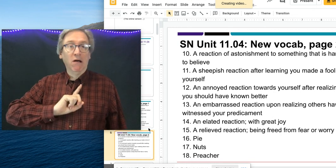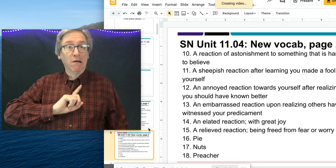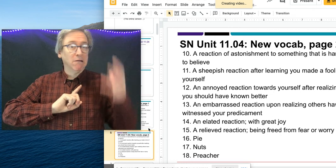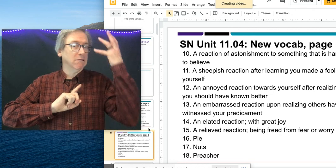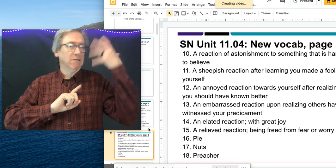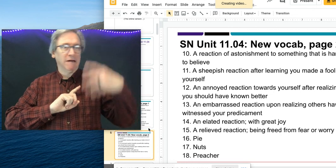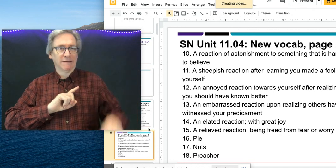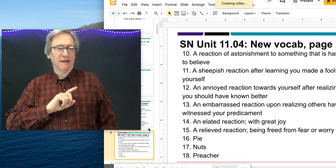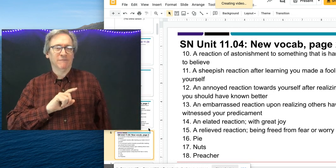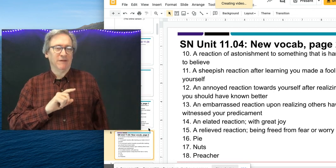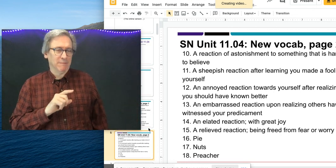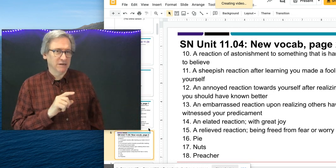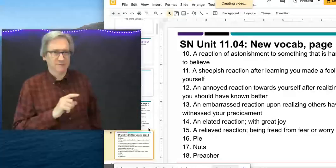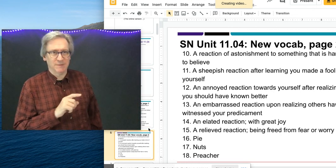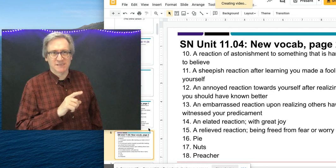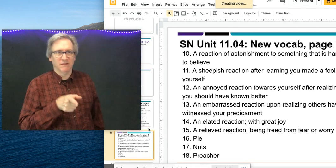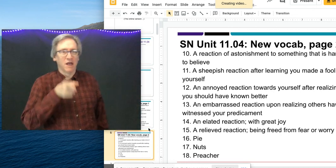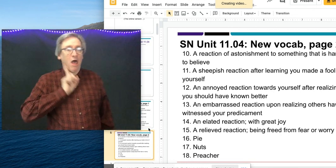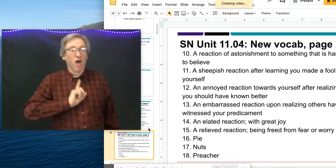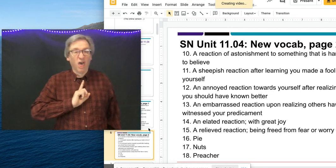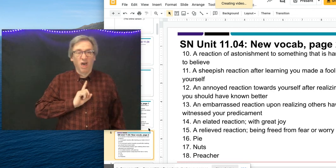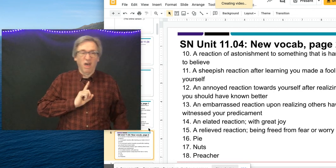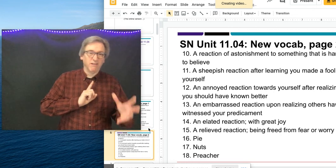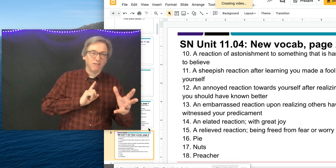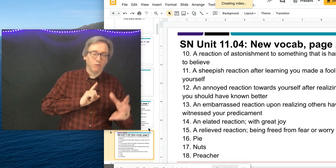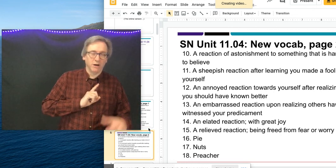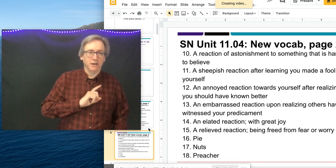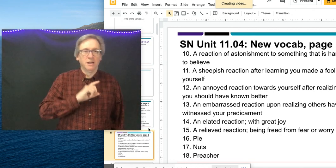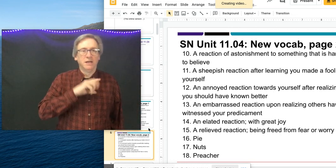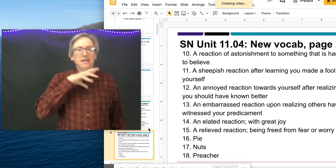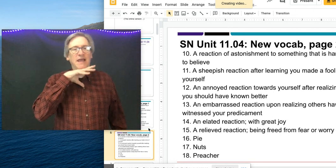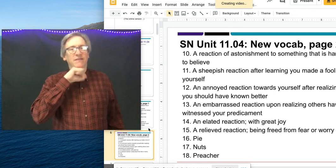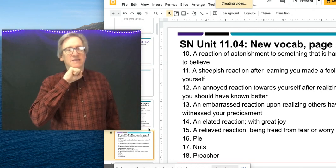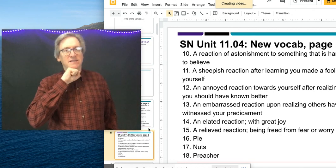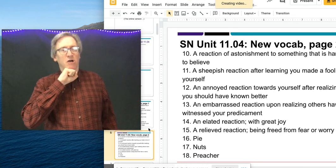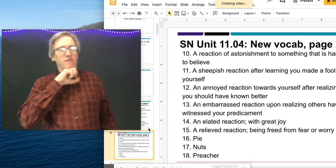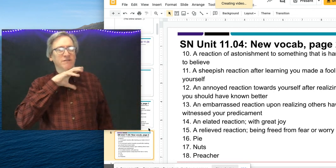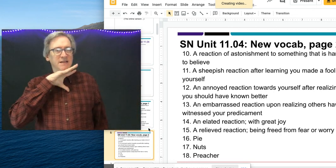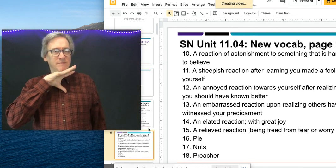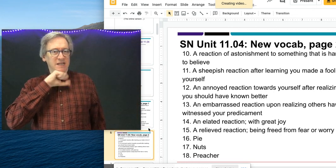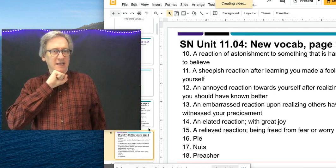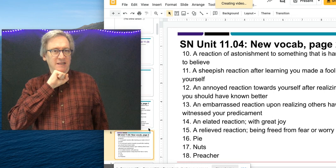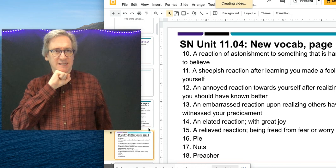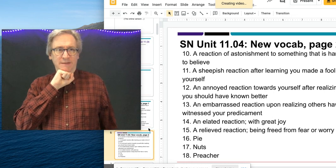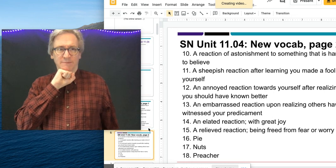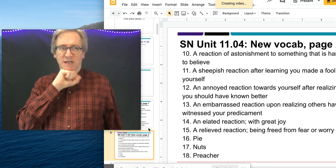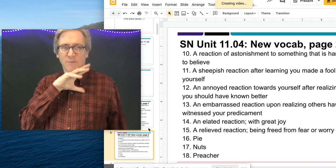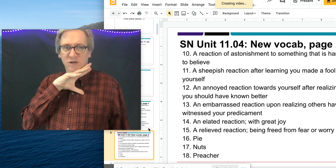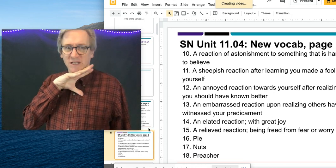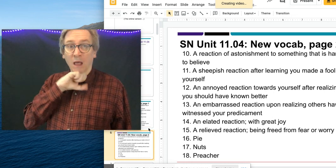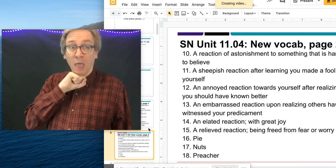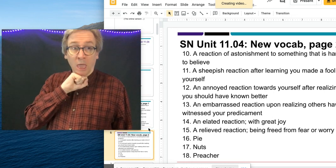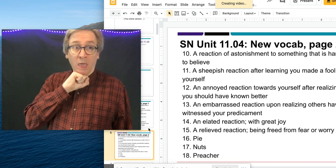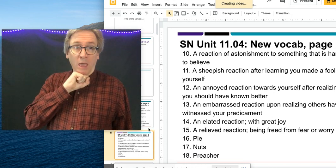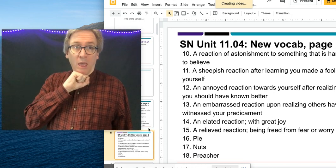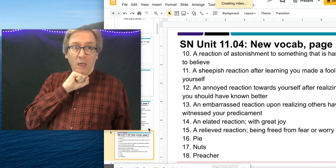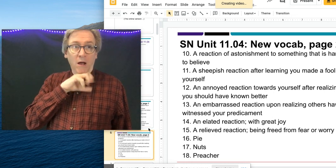where, I kind of embarrassed myself. I fell for it. And this is oftentimes signed at the same time, where it's